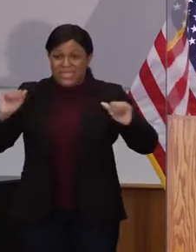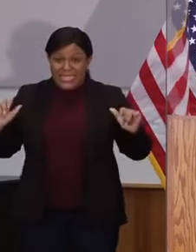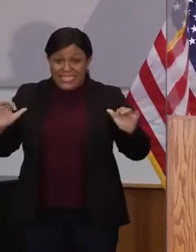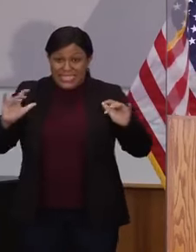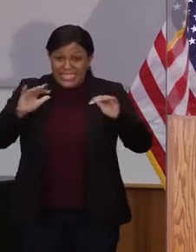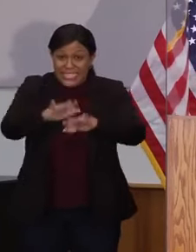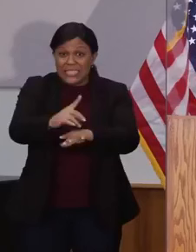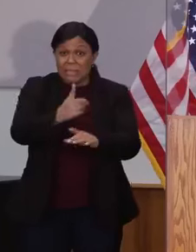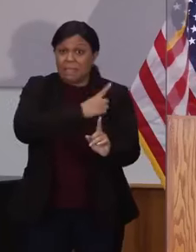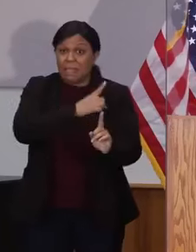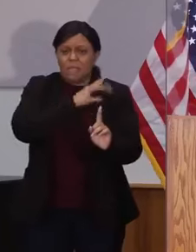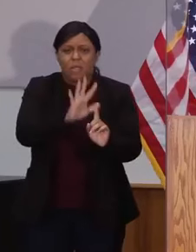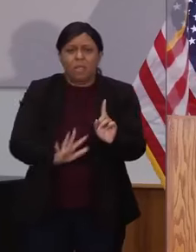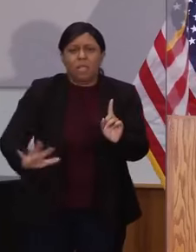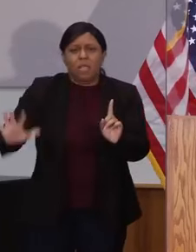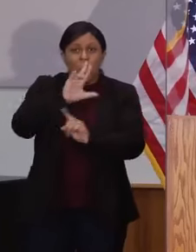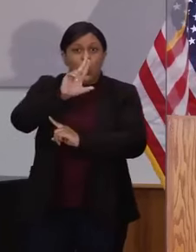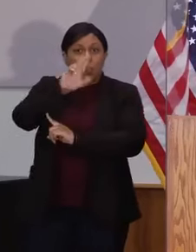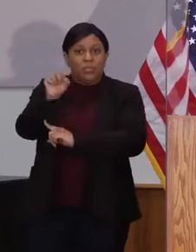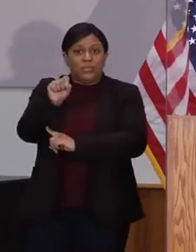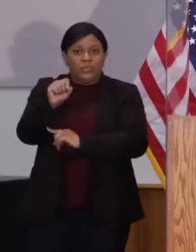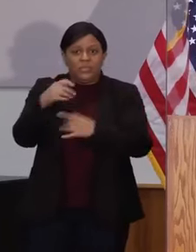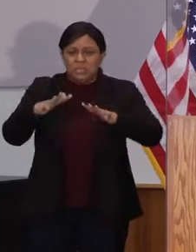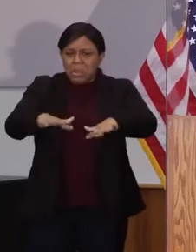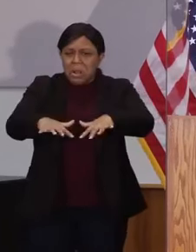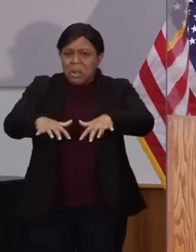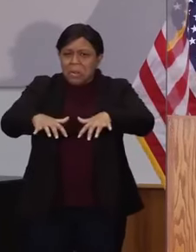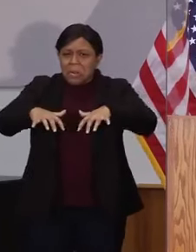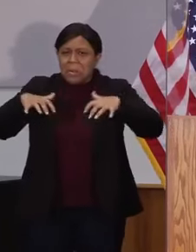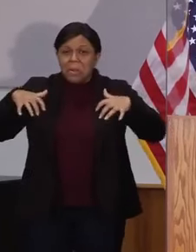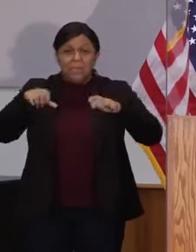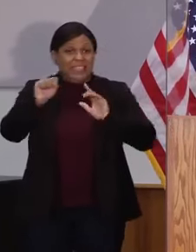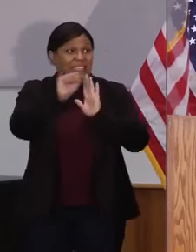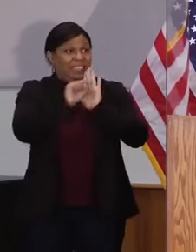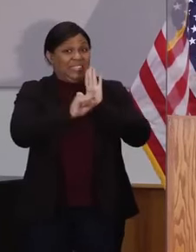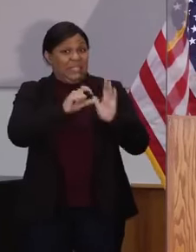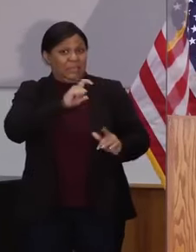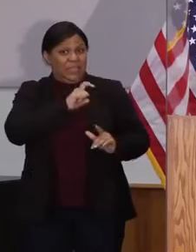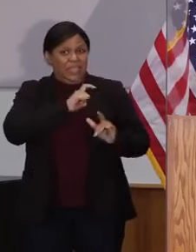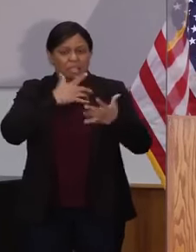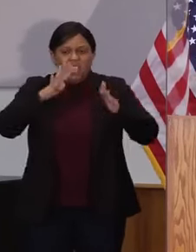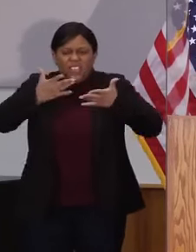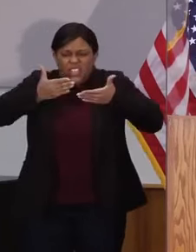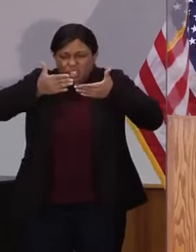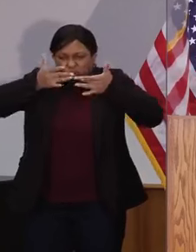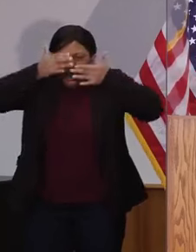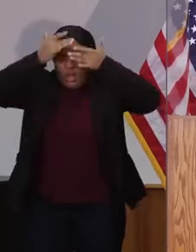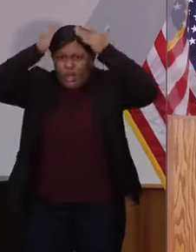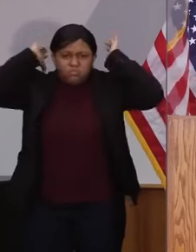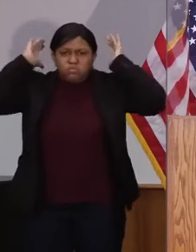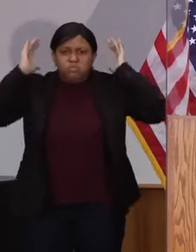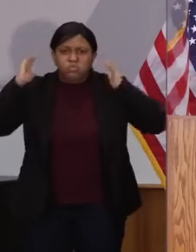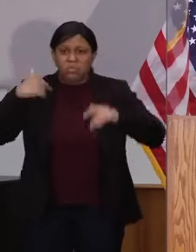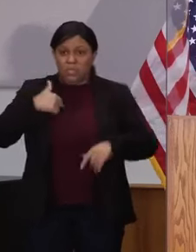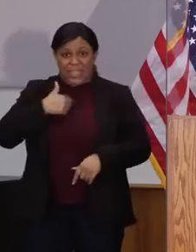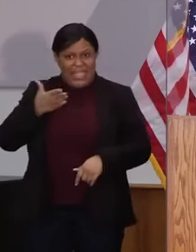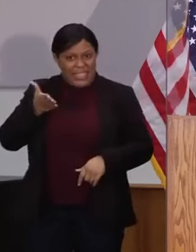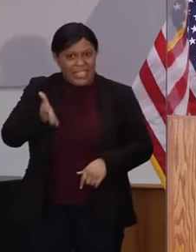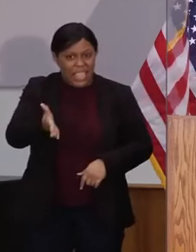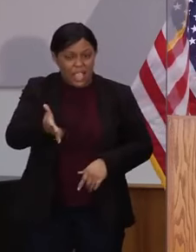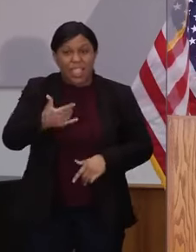the country, it overwhelmed even our state's largest police department, and the need to be there and to have mutual aid agreements is going to